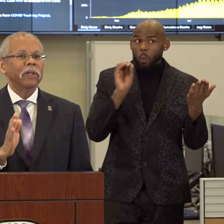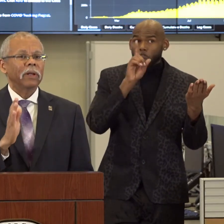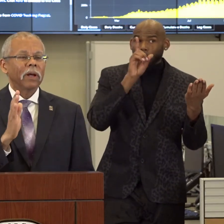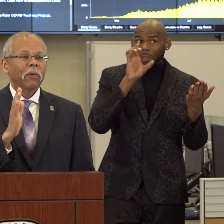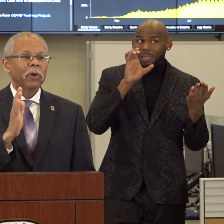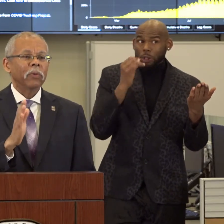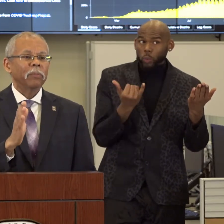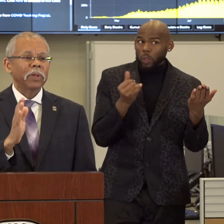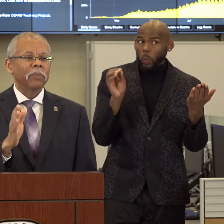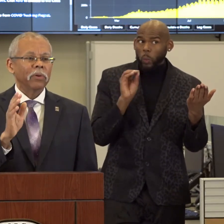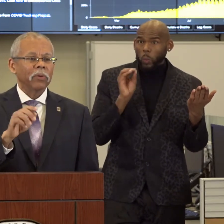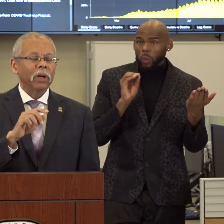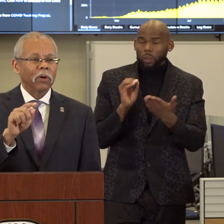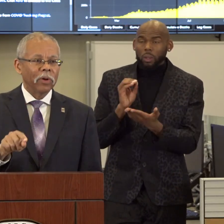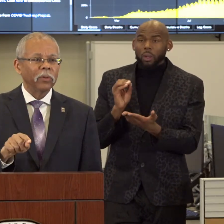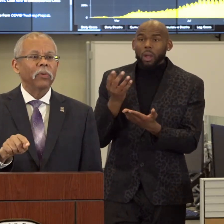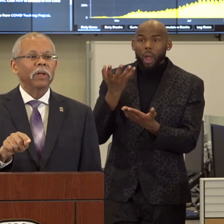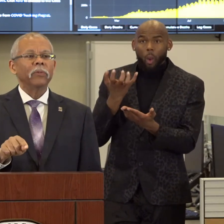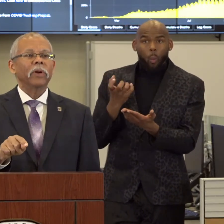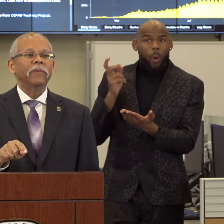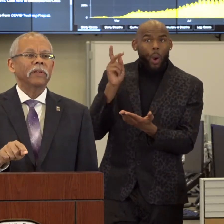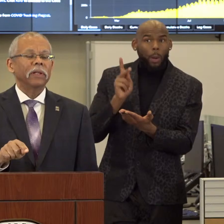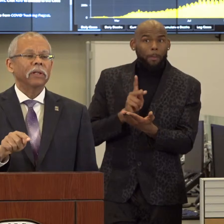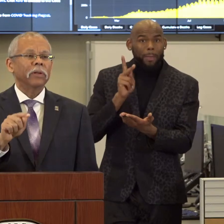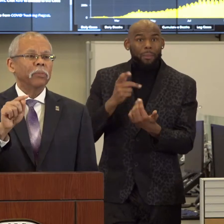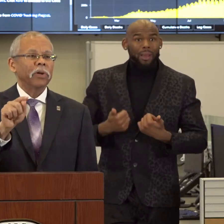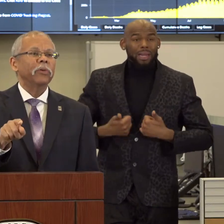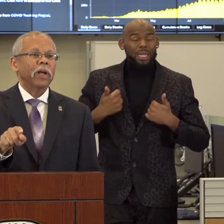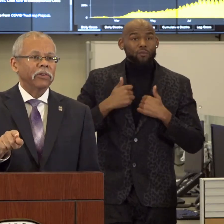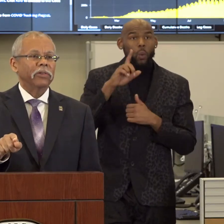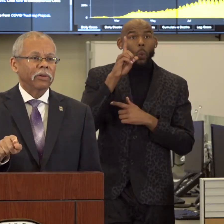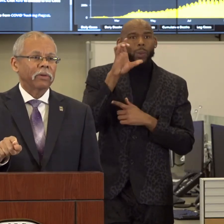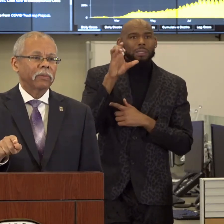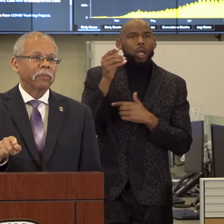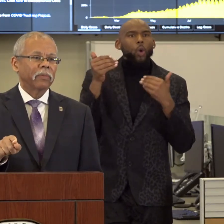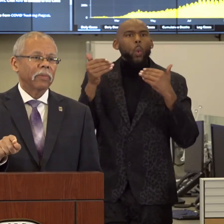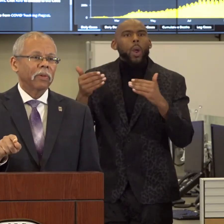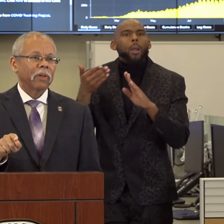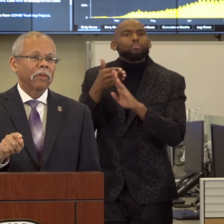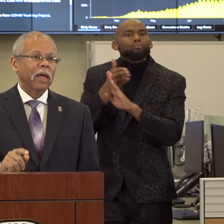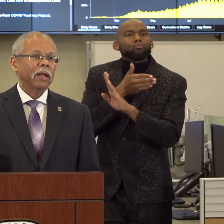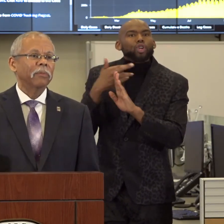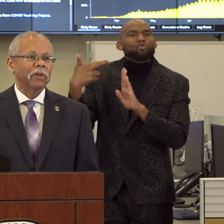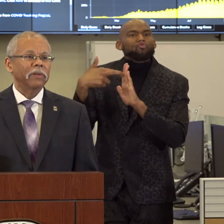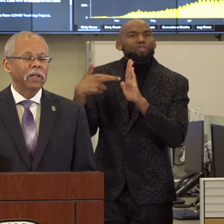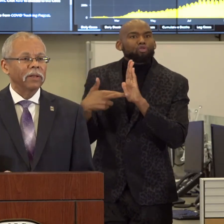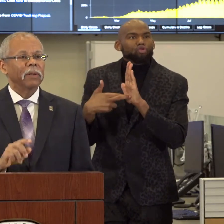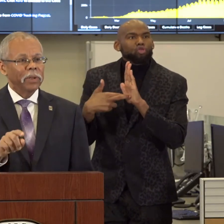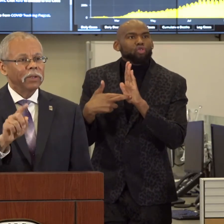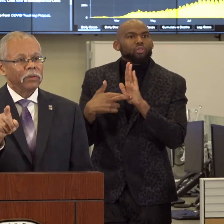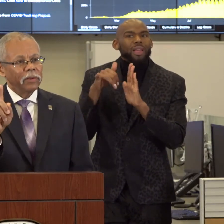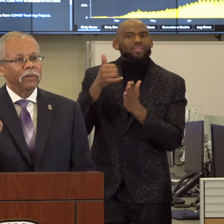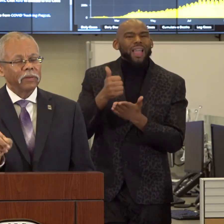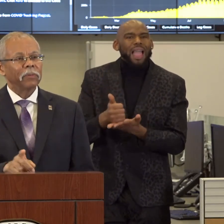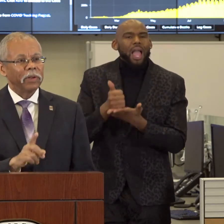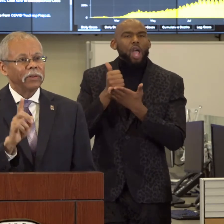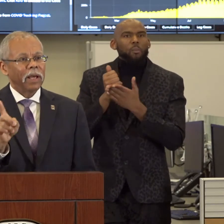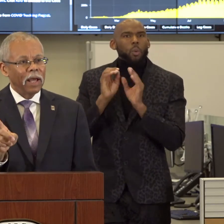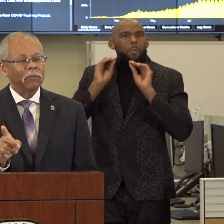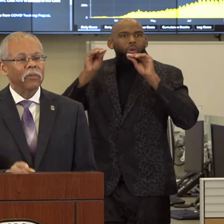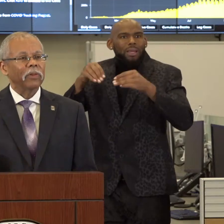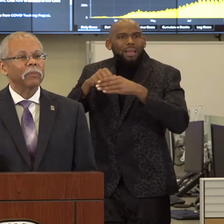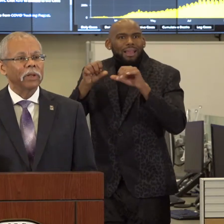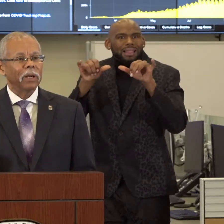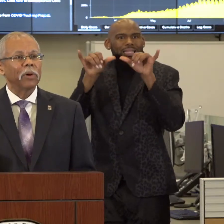in 1C, we want people who go in 1C to pre-register. That helps us get them into the system